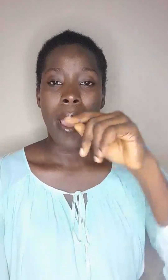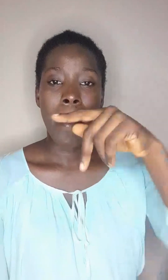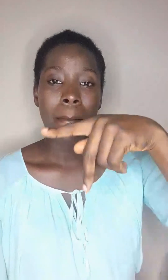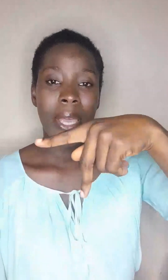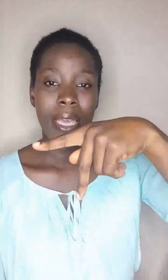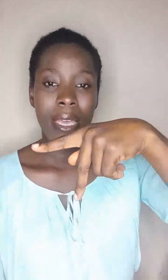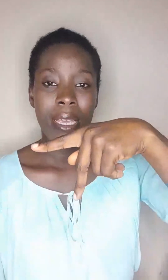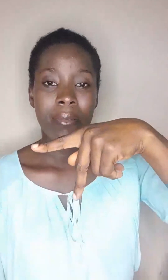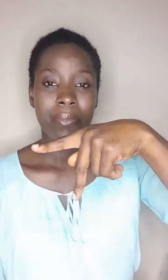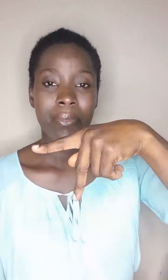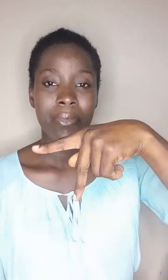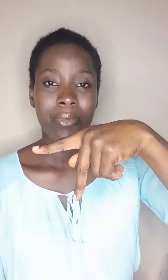P